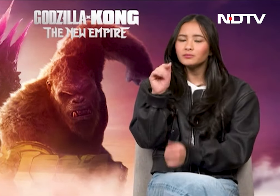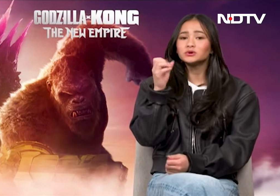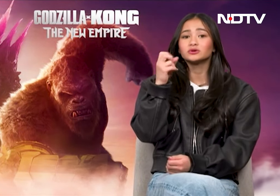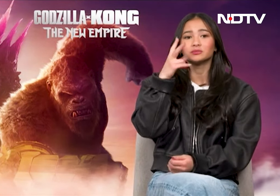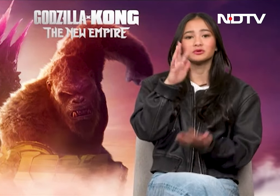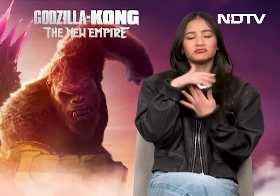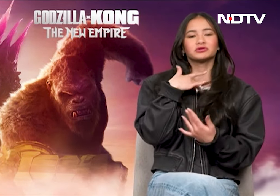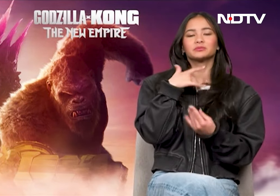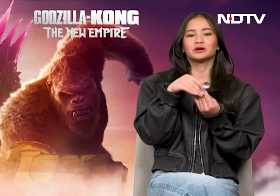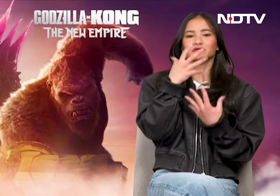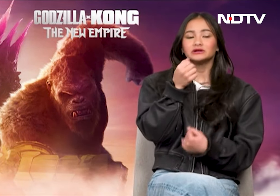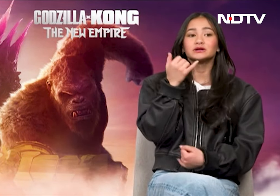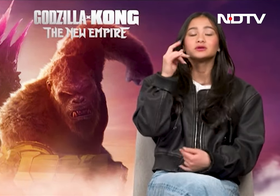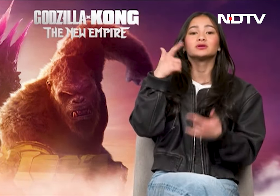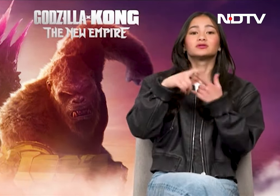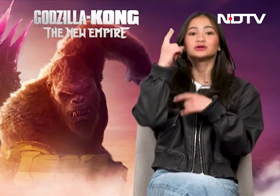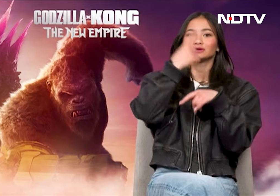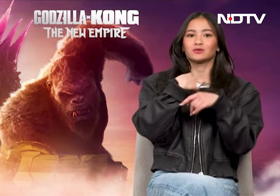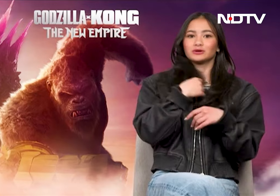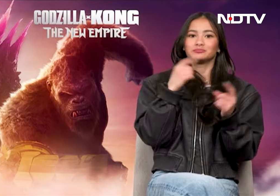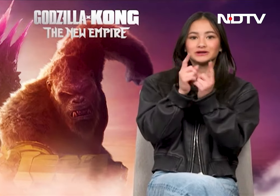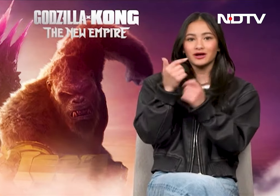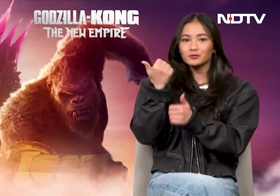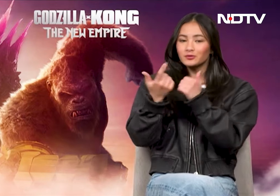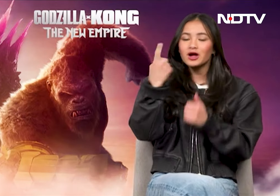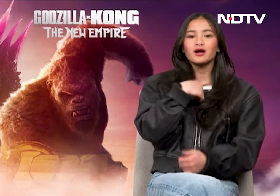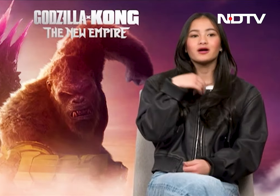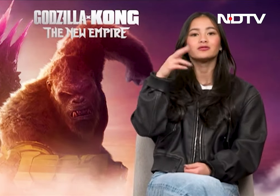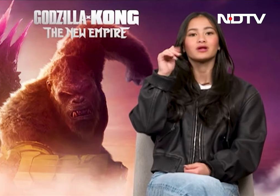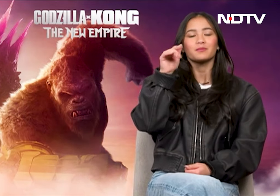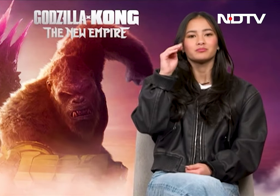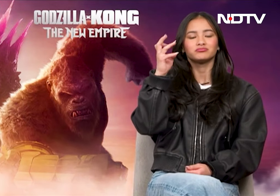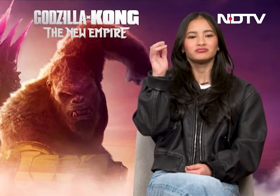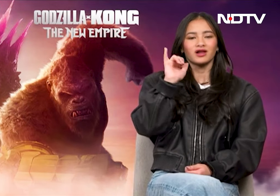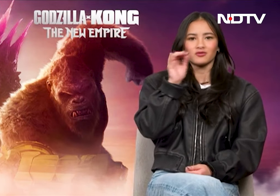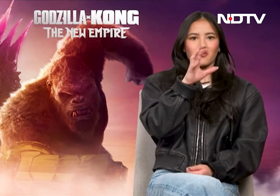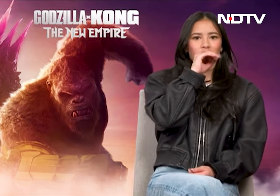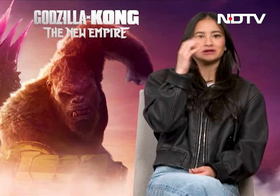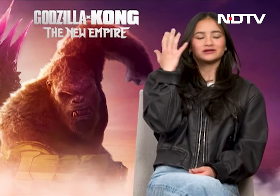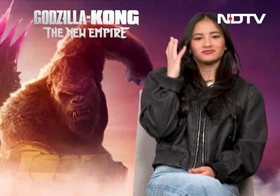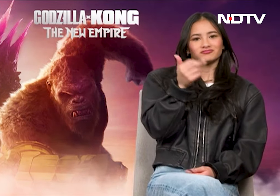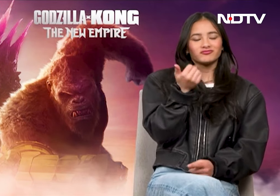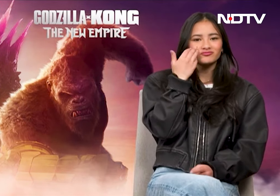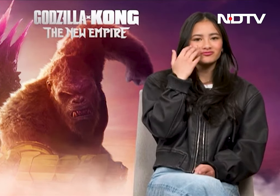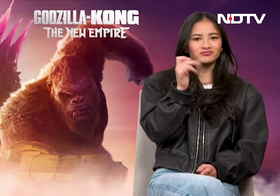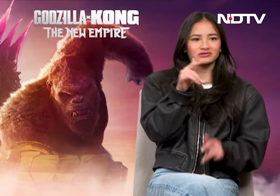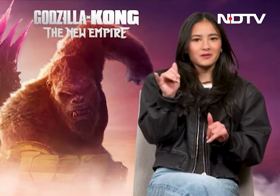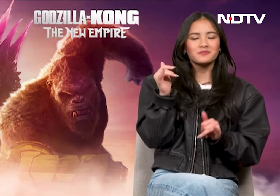he and I worked well together, so I became more confident. And meeting all the new cast was great as well. But it felt like old times from the first movie.